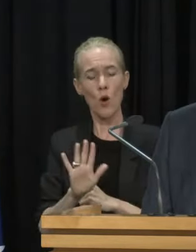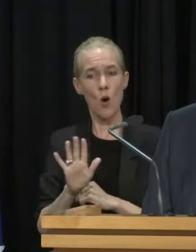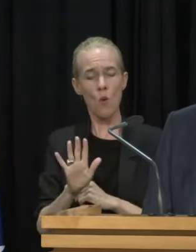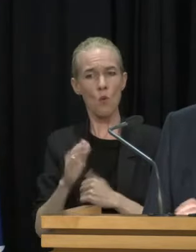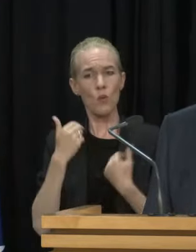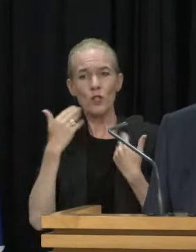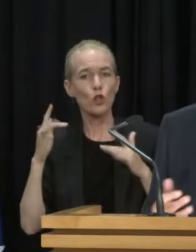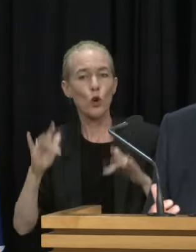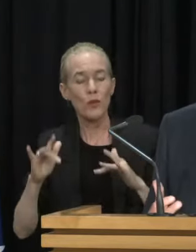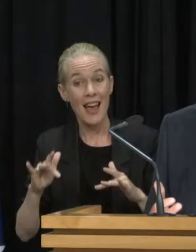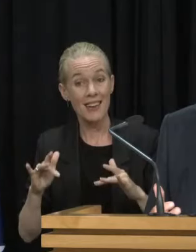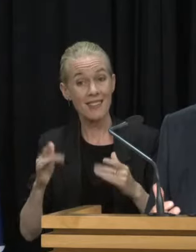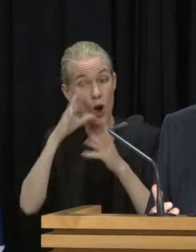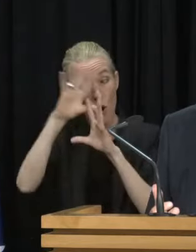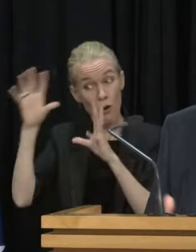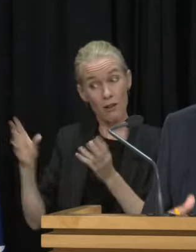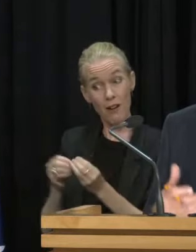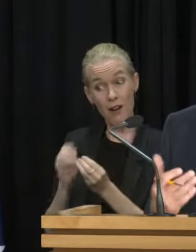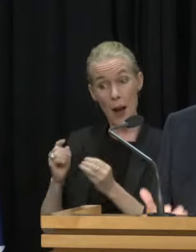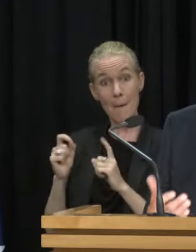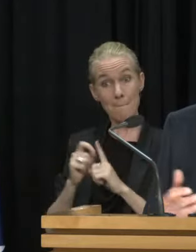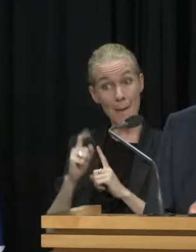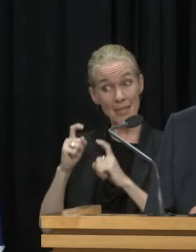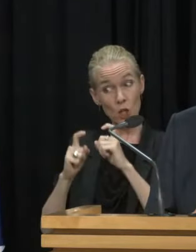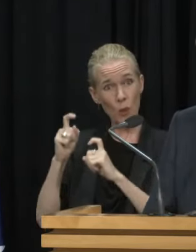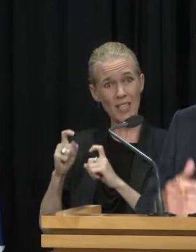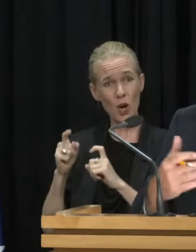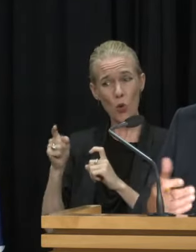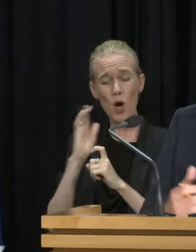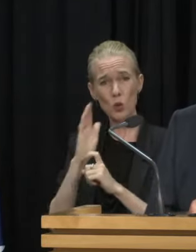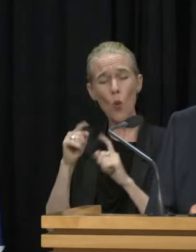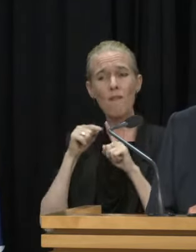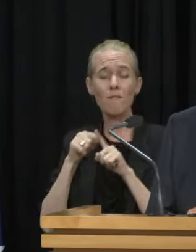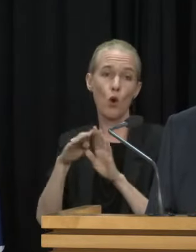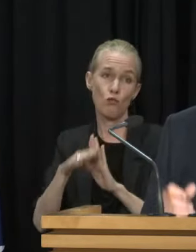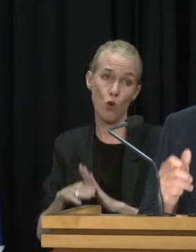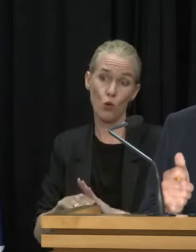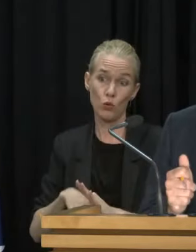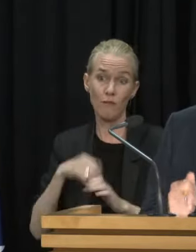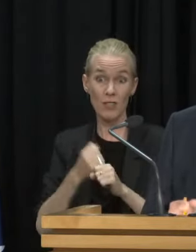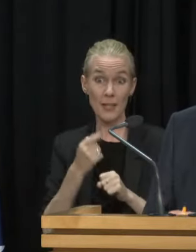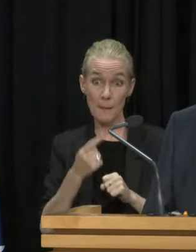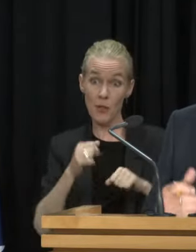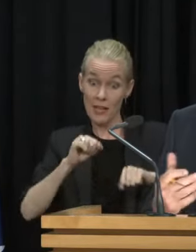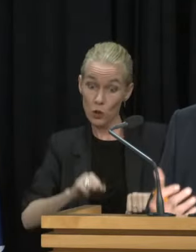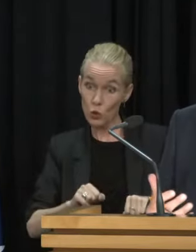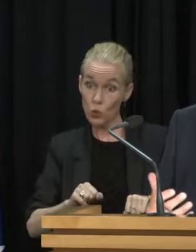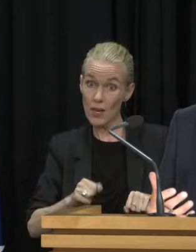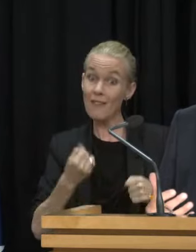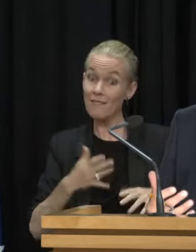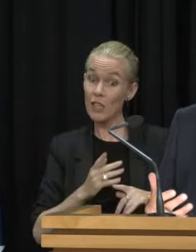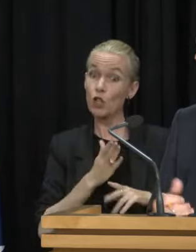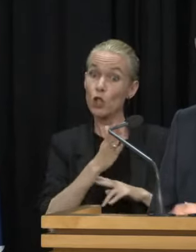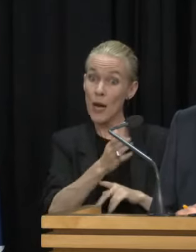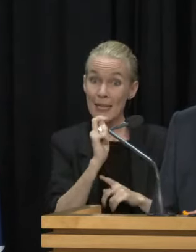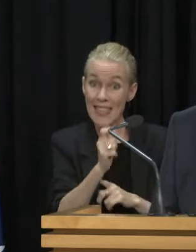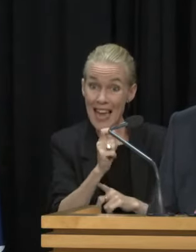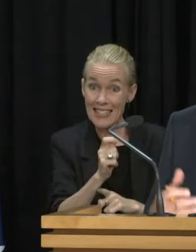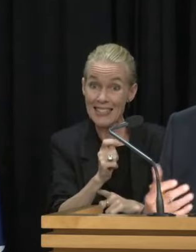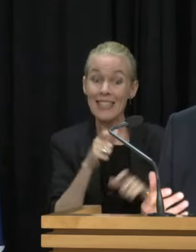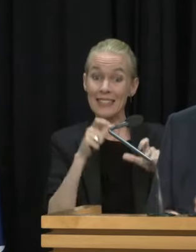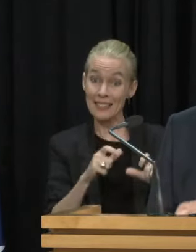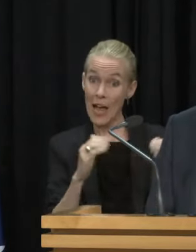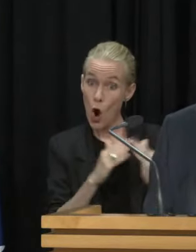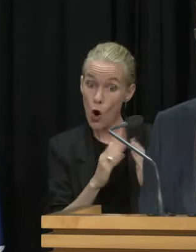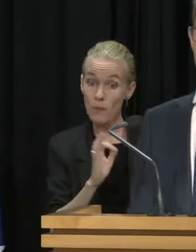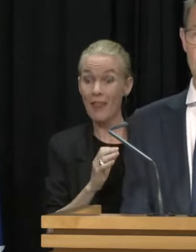support and cooperation, and the fact that this student actually did go and get tested, didn't go back to school, shows that there was a level of awareness there,